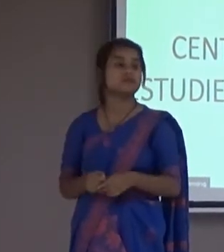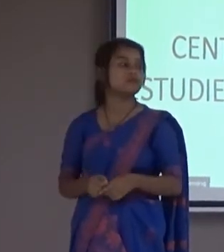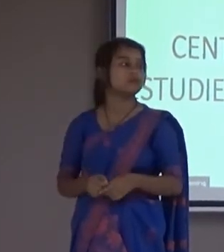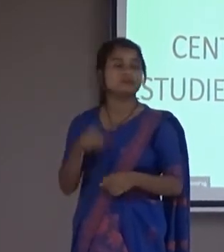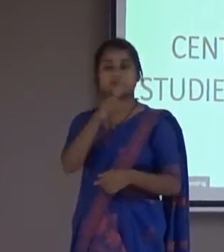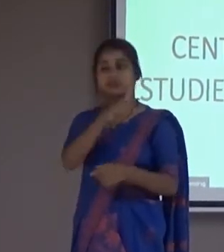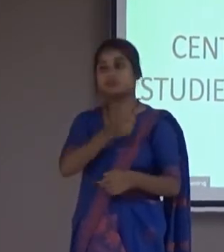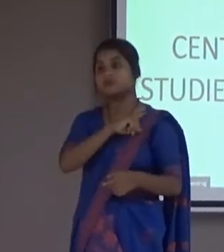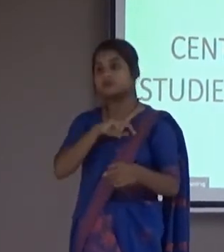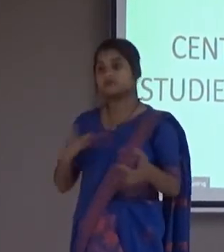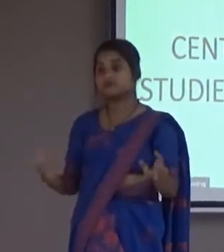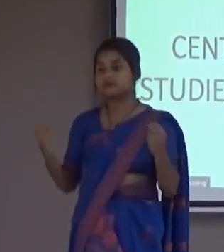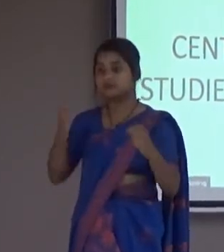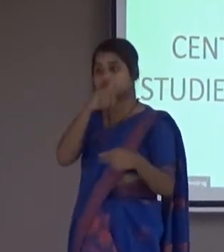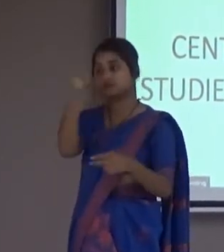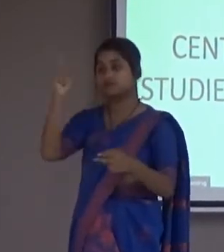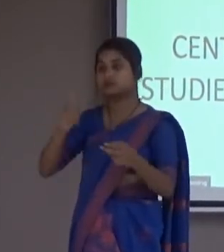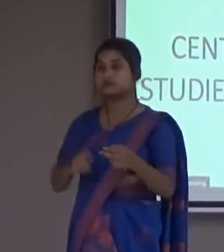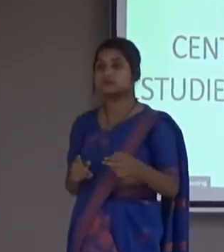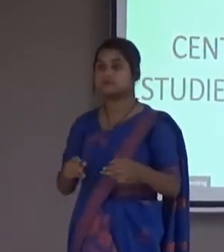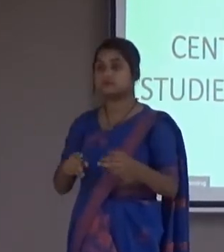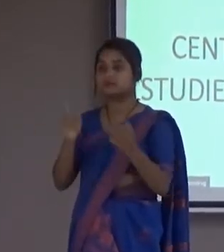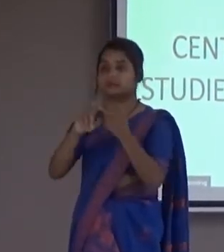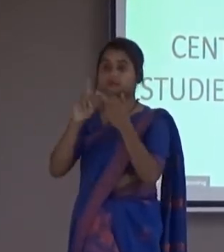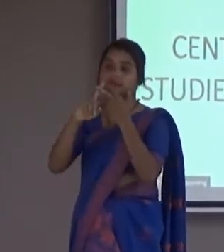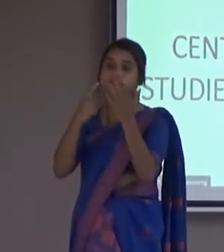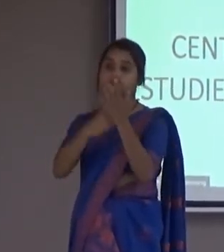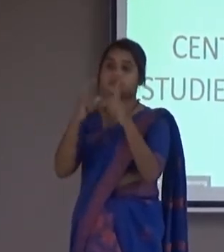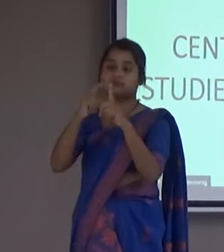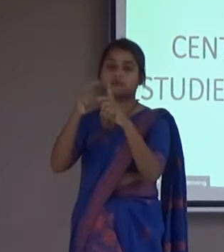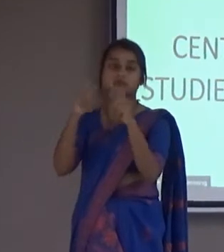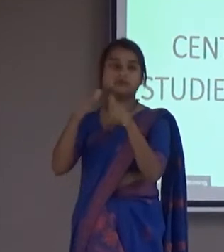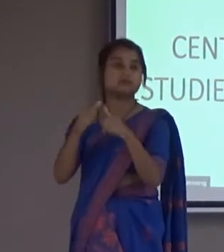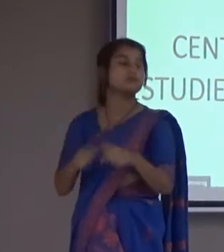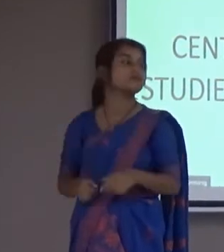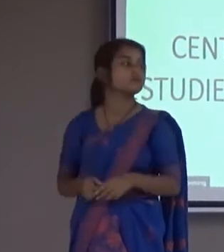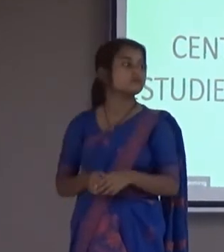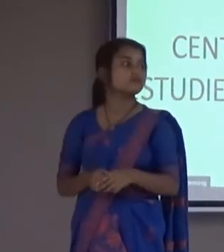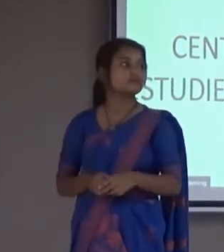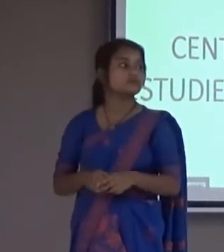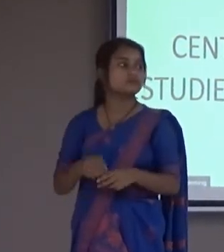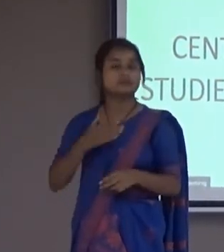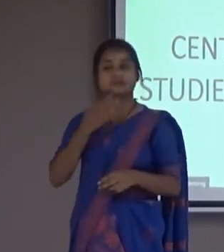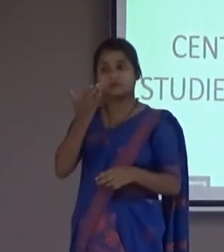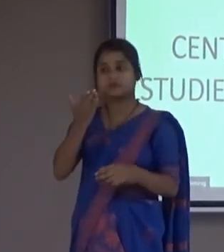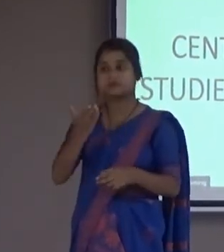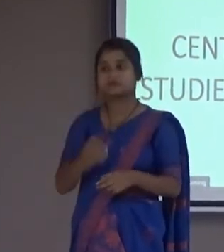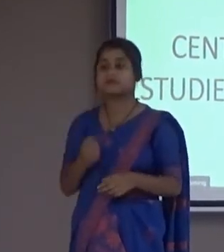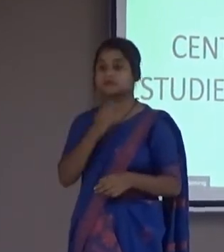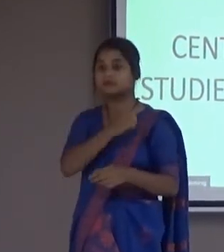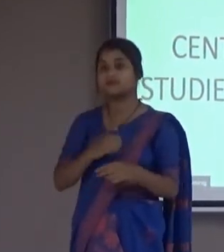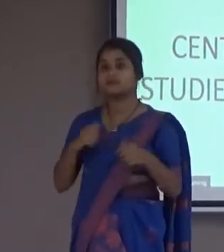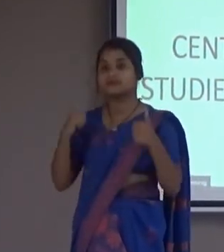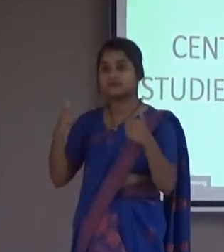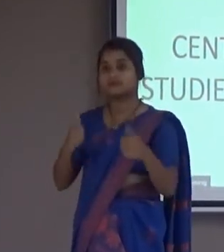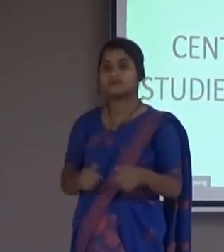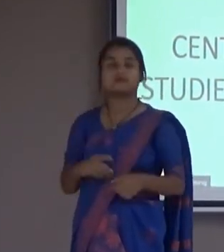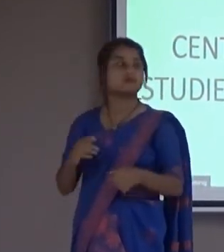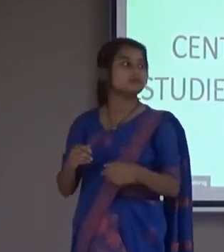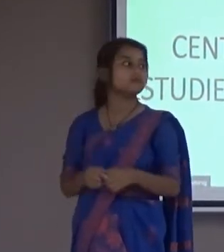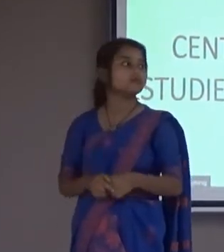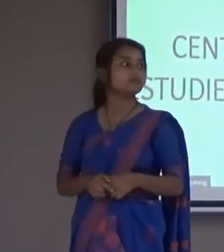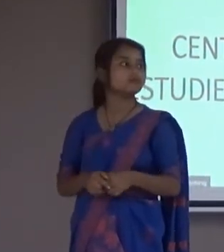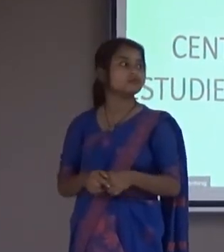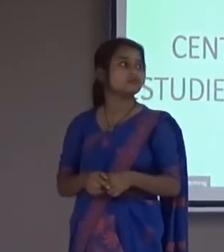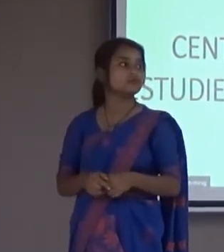own institution and then building up some big thing. And I look forward, sir, for your kind cooperation in building our own center